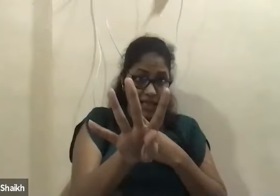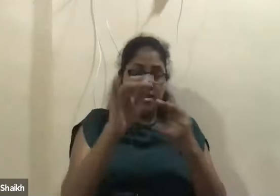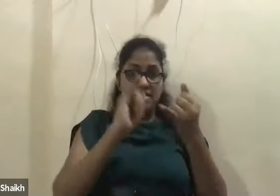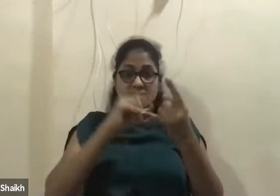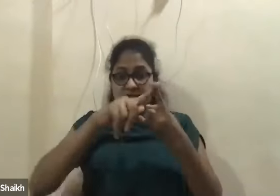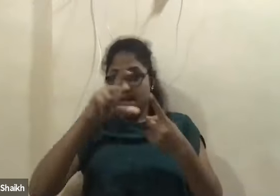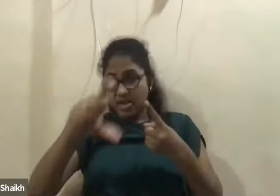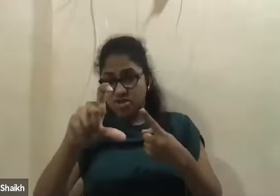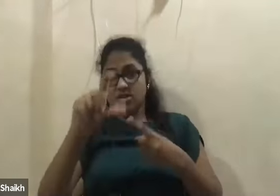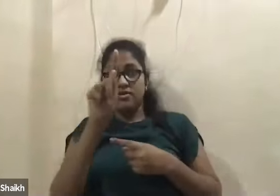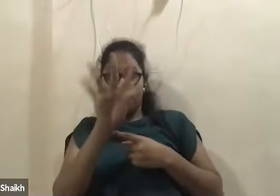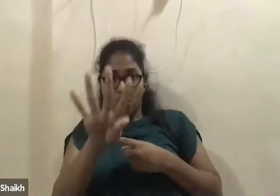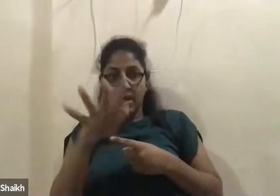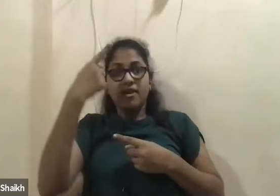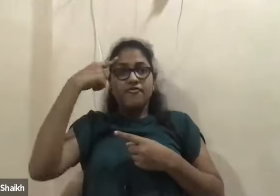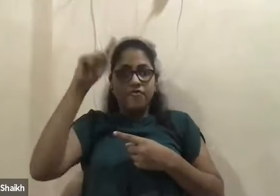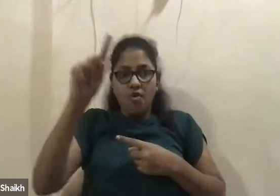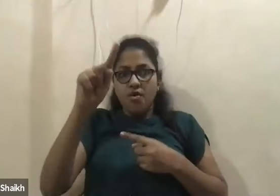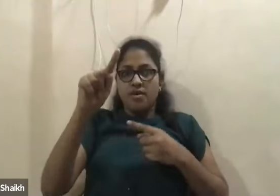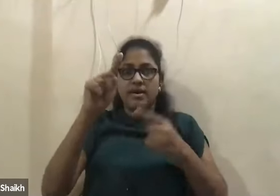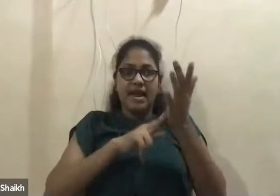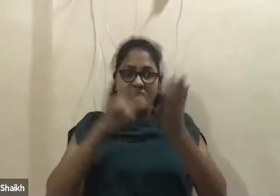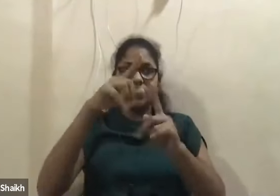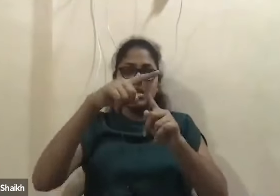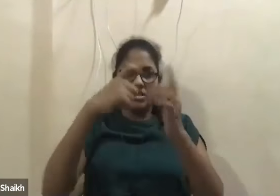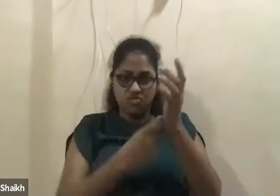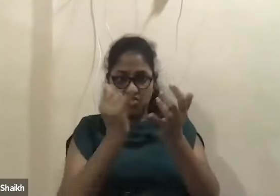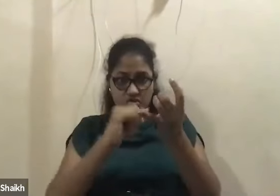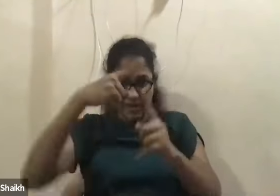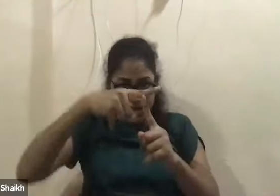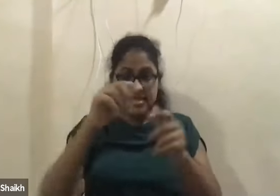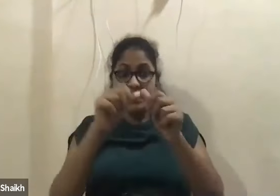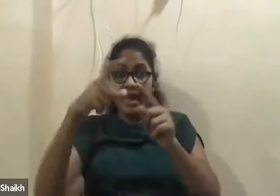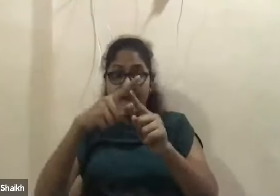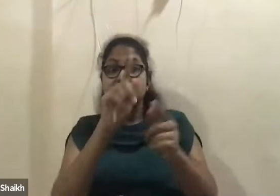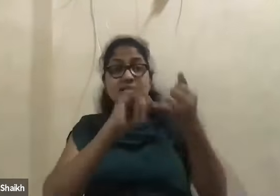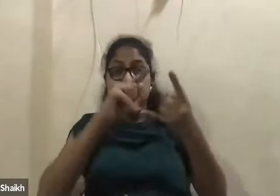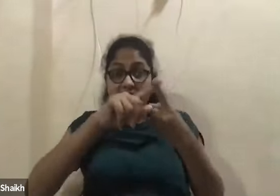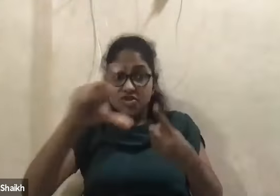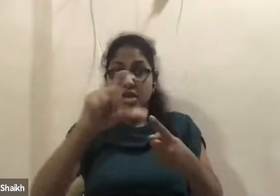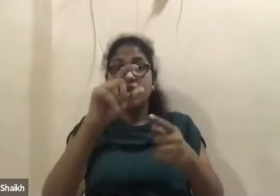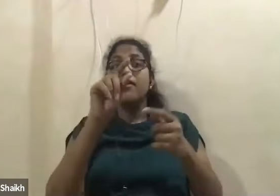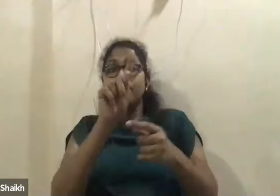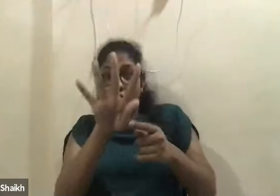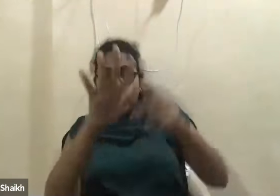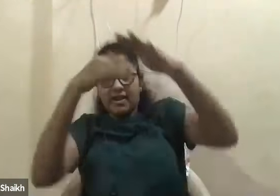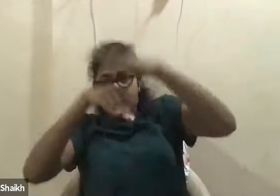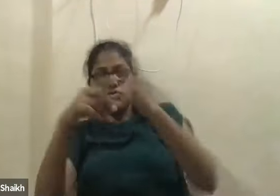That's section 14 of the National Trust Act. Sorry, Rule 16. Okay, National Trust Rules